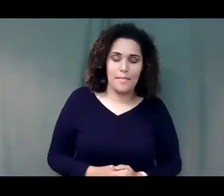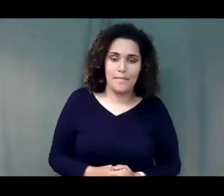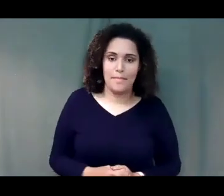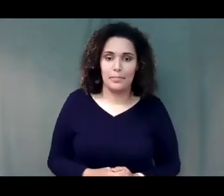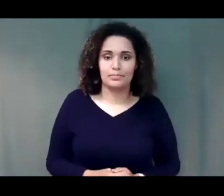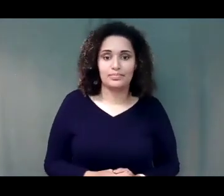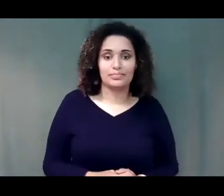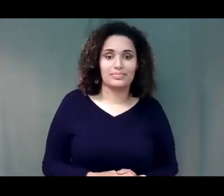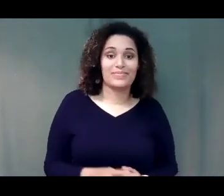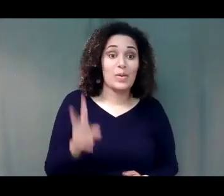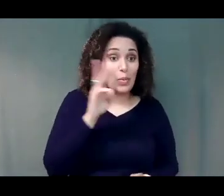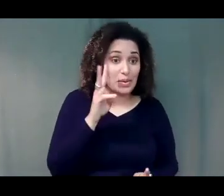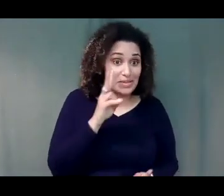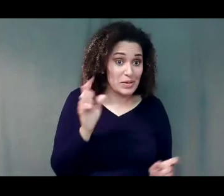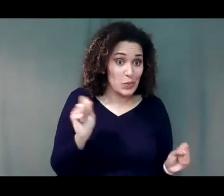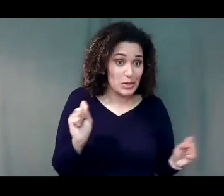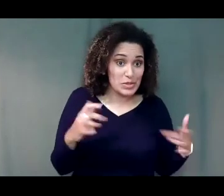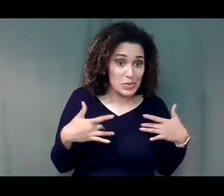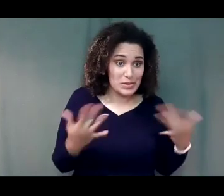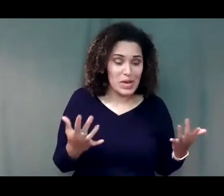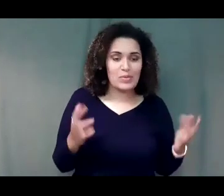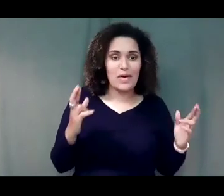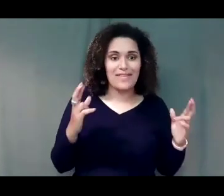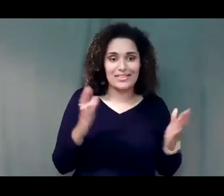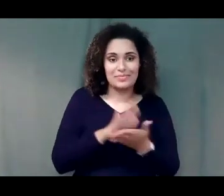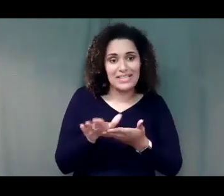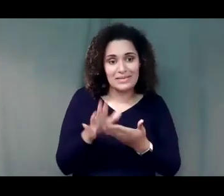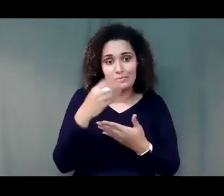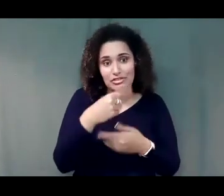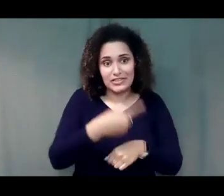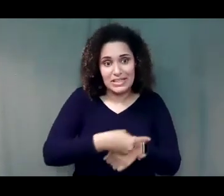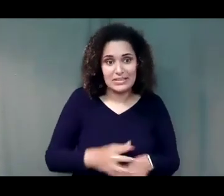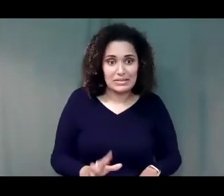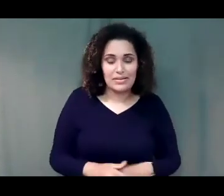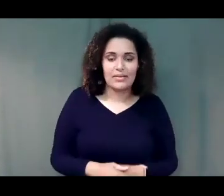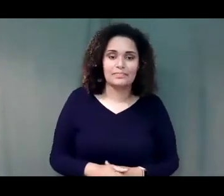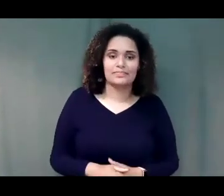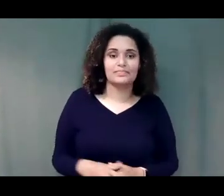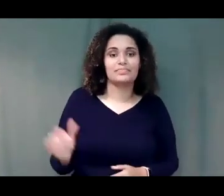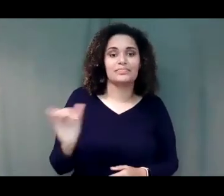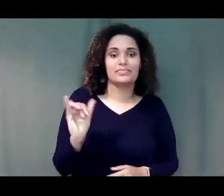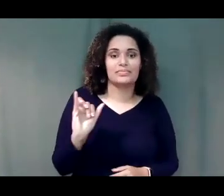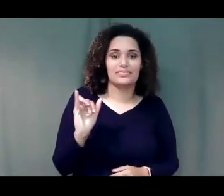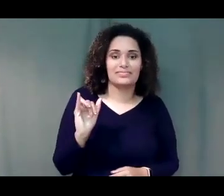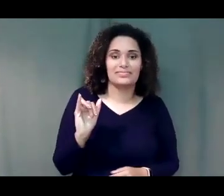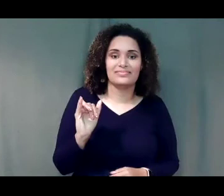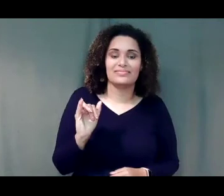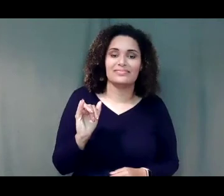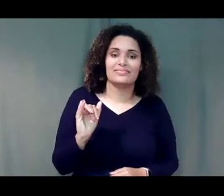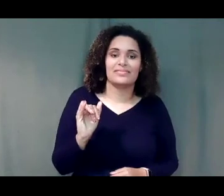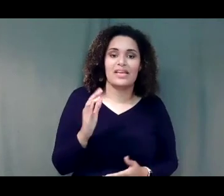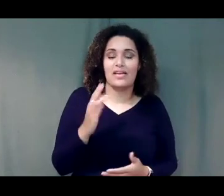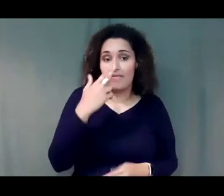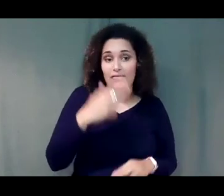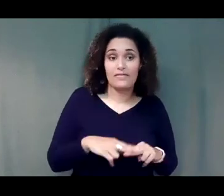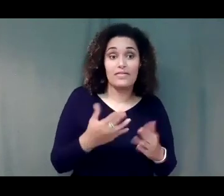So we'll see. We'll see how winter goes. We'll hope for some nice days there. And also just a fun thing that we are doing, I think we've